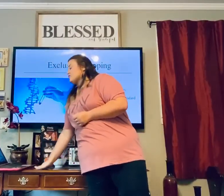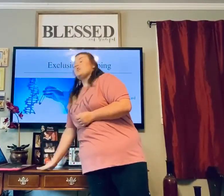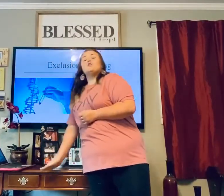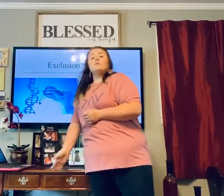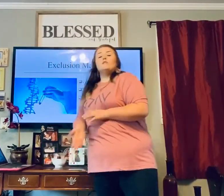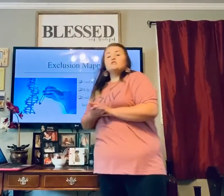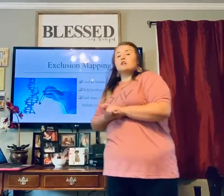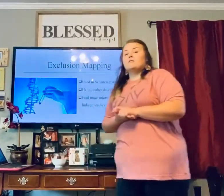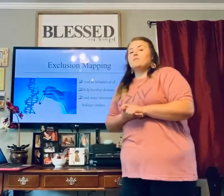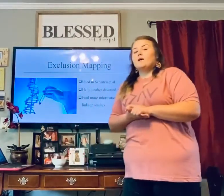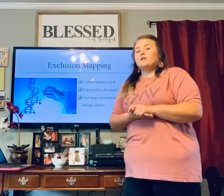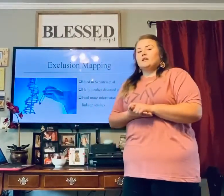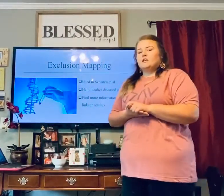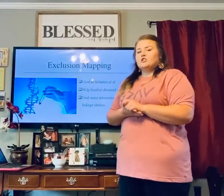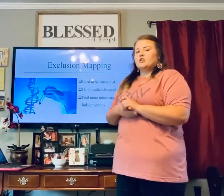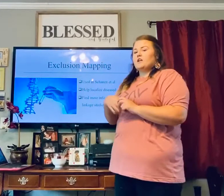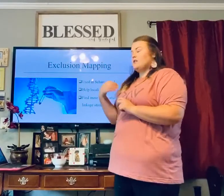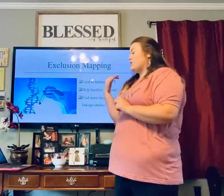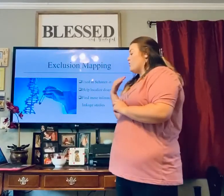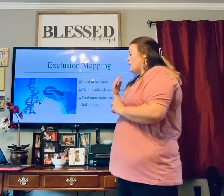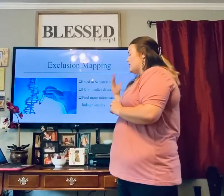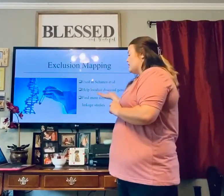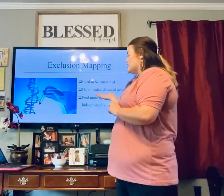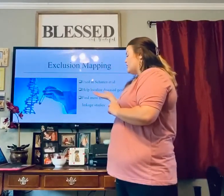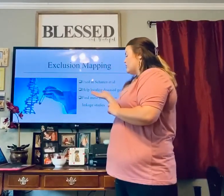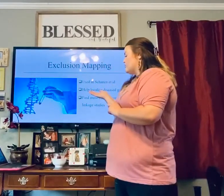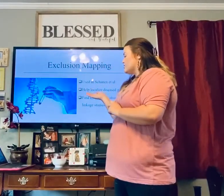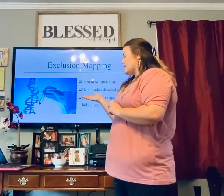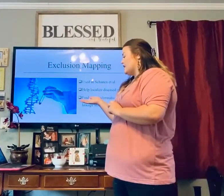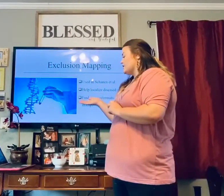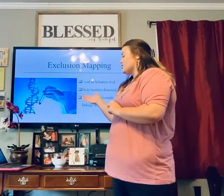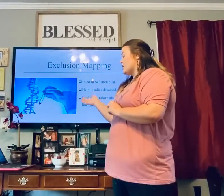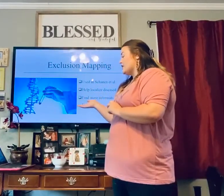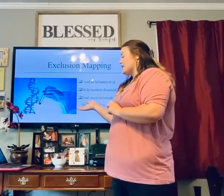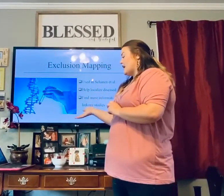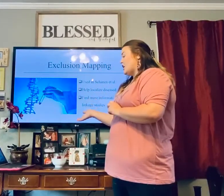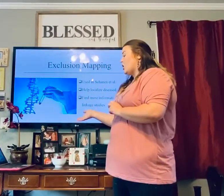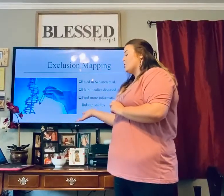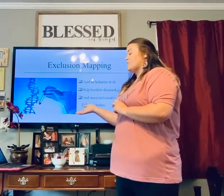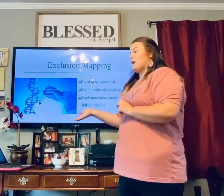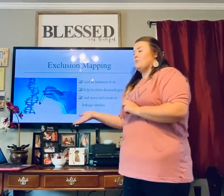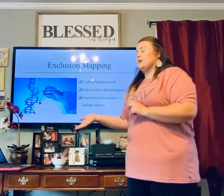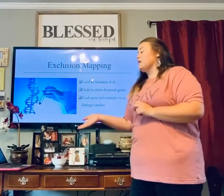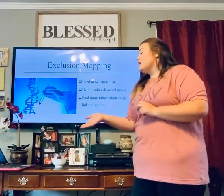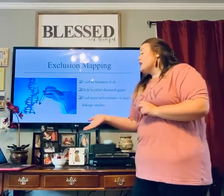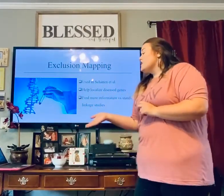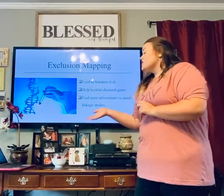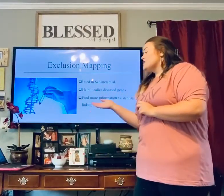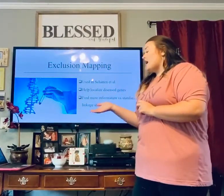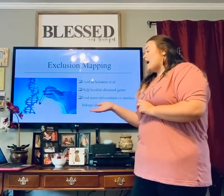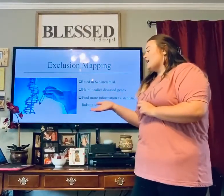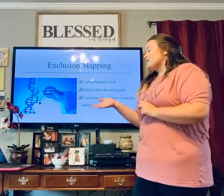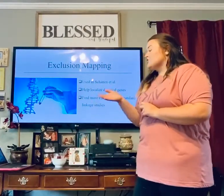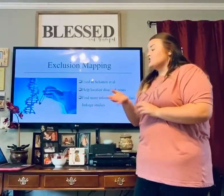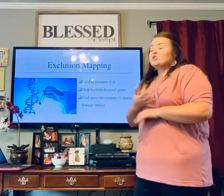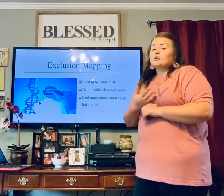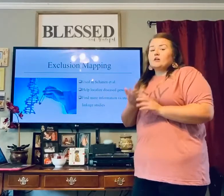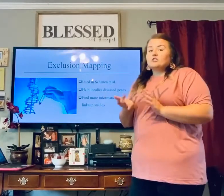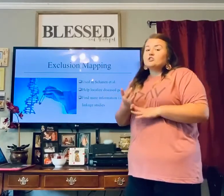So we've been talking about mapping in lecture, and then in Shannon et al.'s paper, she talked about